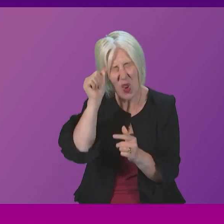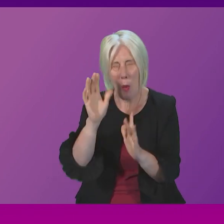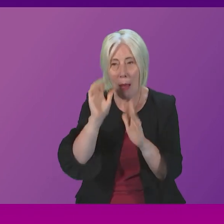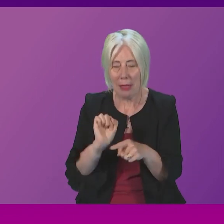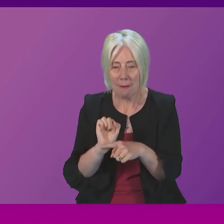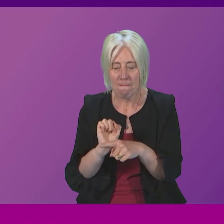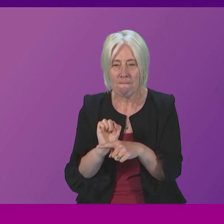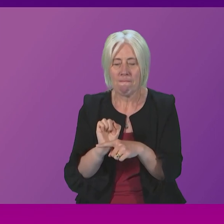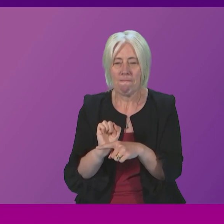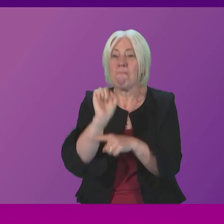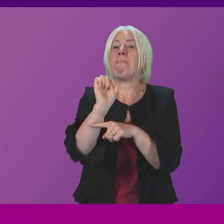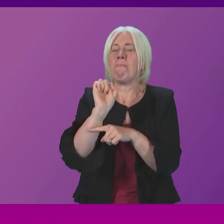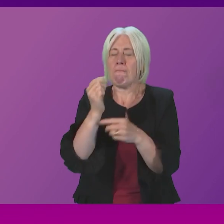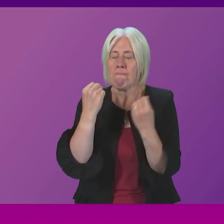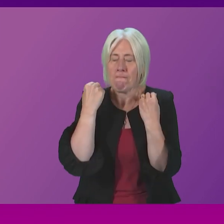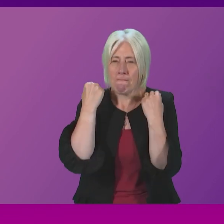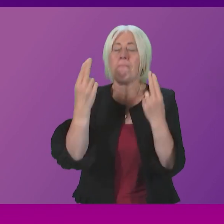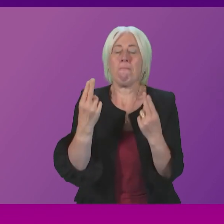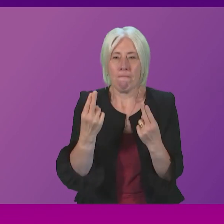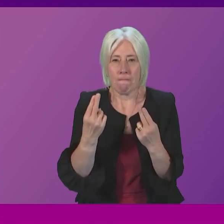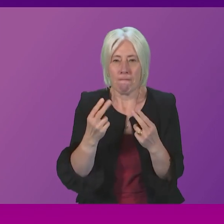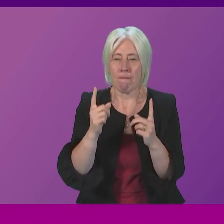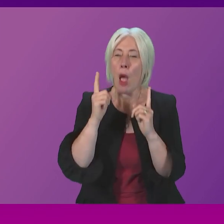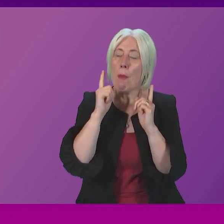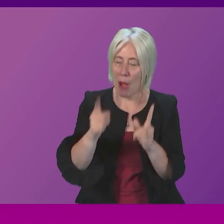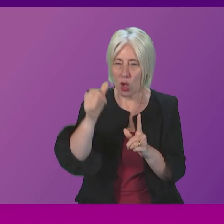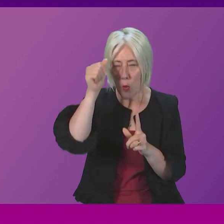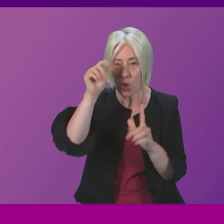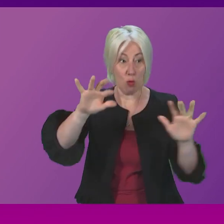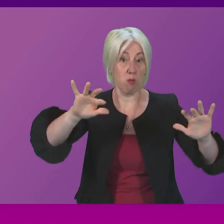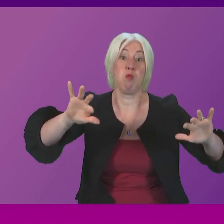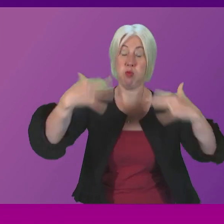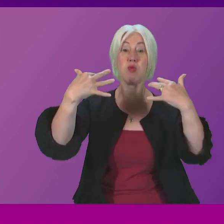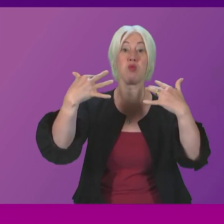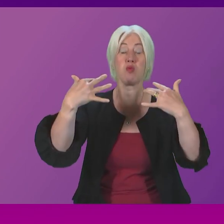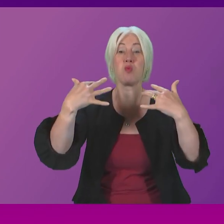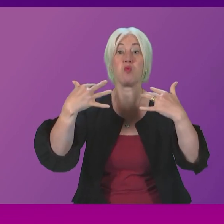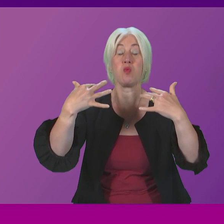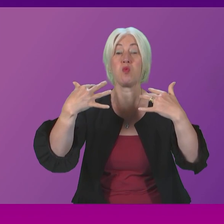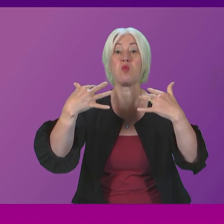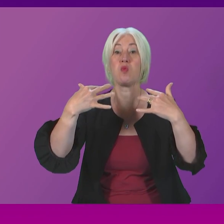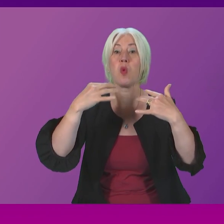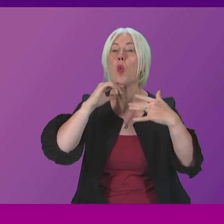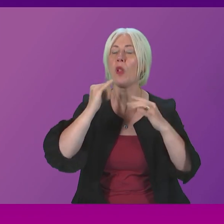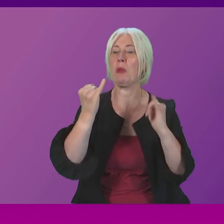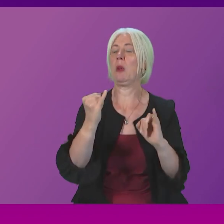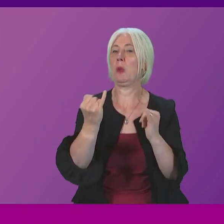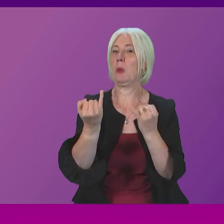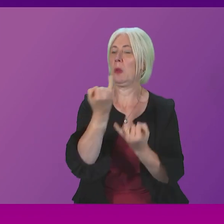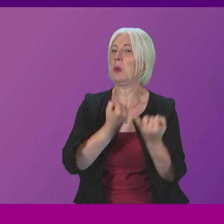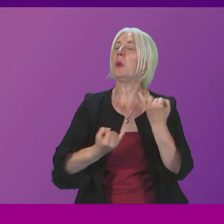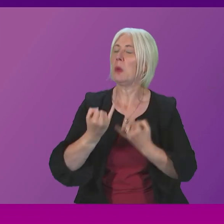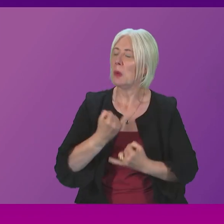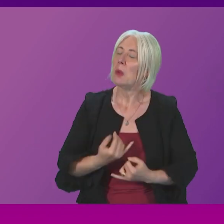the parapet, but we also know that that is going to draw attention and it's going to be hostile. And I